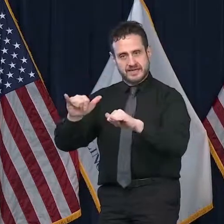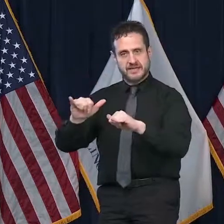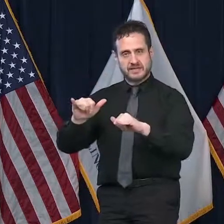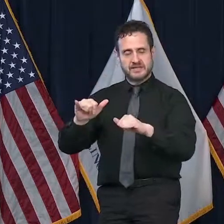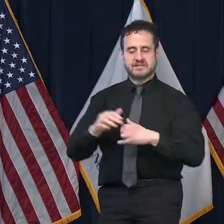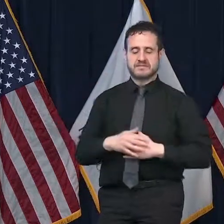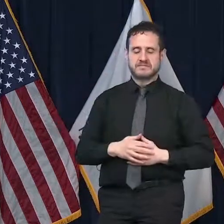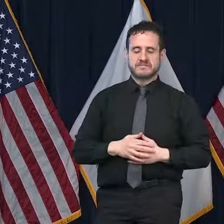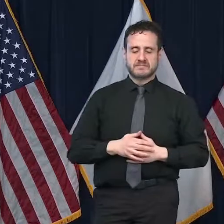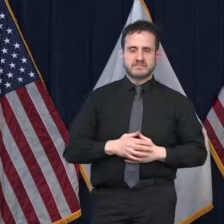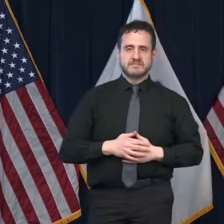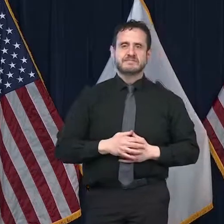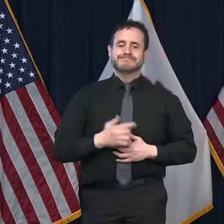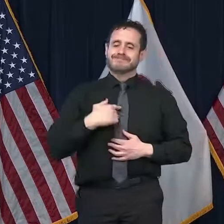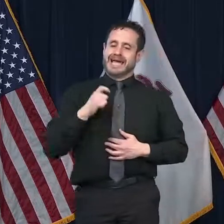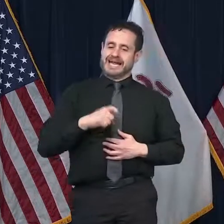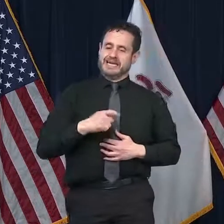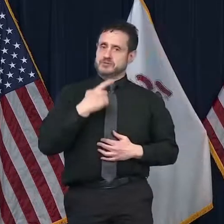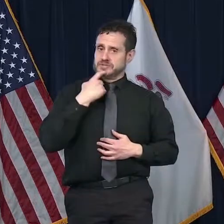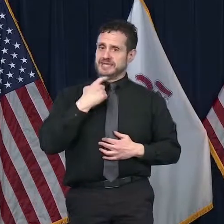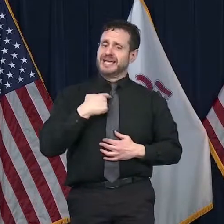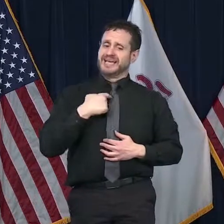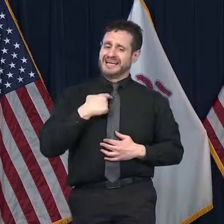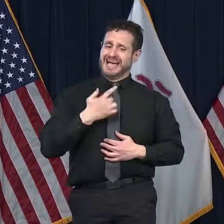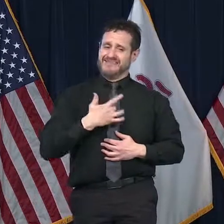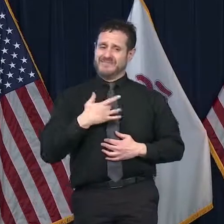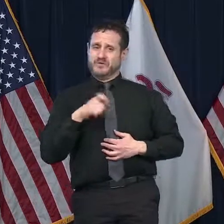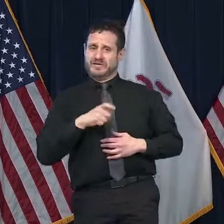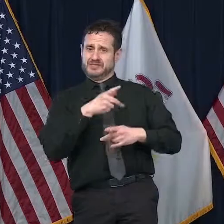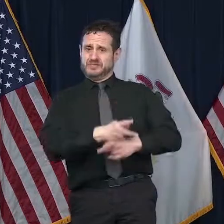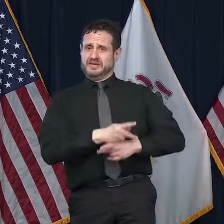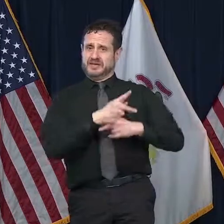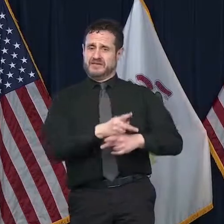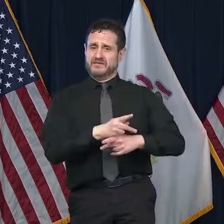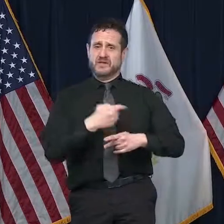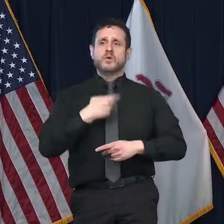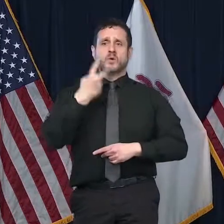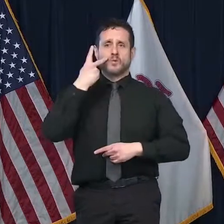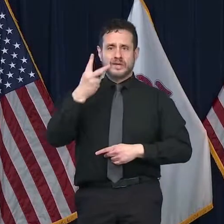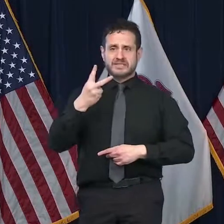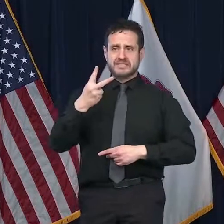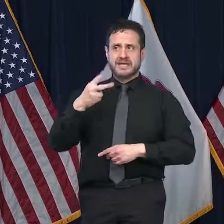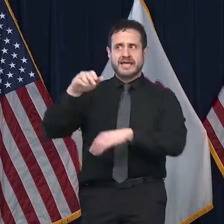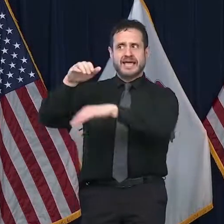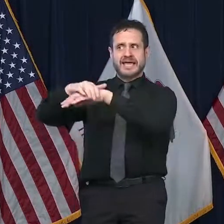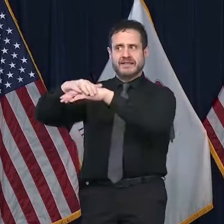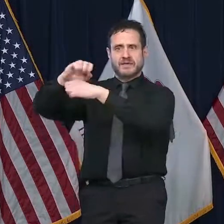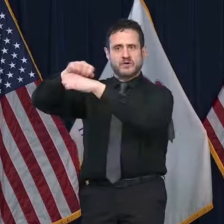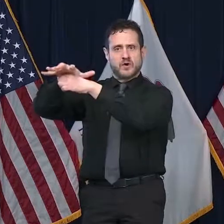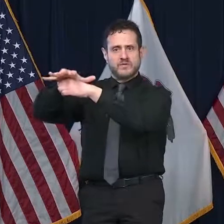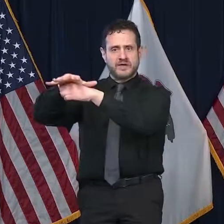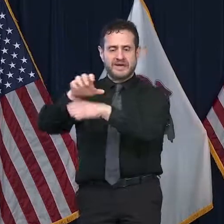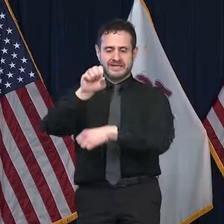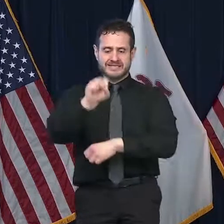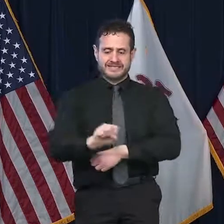also cautious, as the governor mentioned, that as we begin to see these other variants of COVID-19 spread, we have